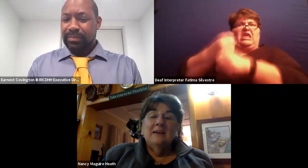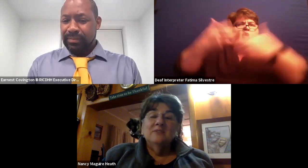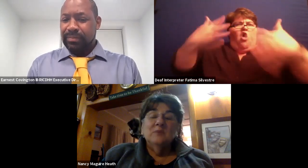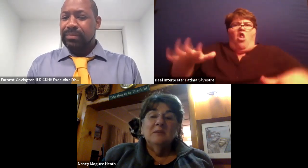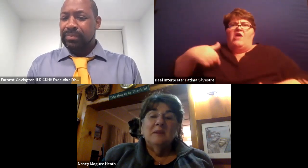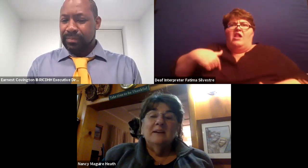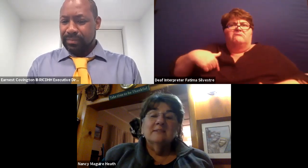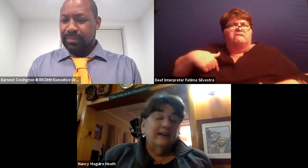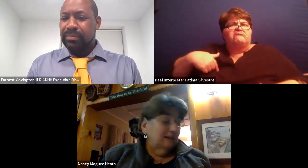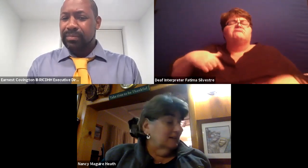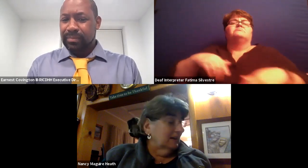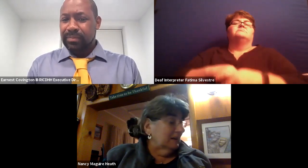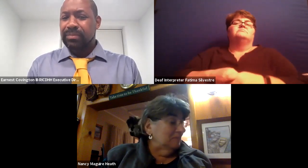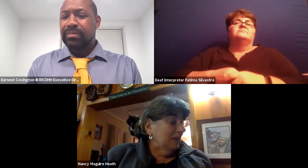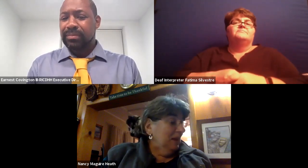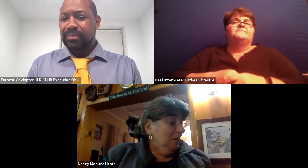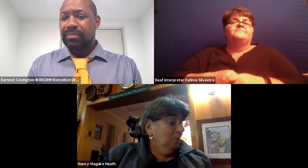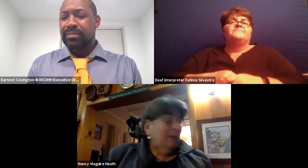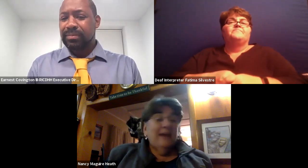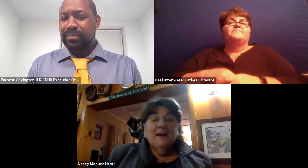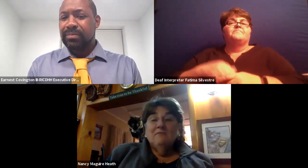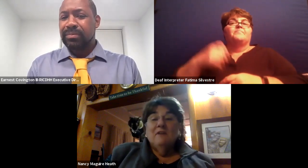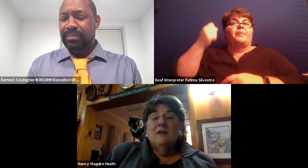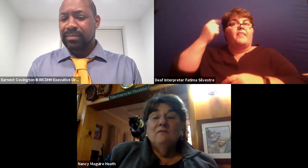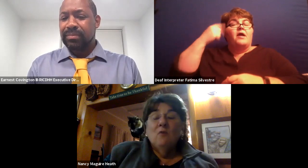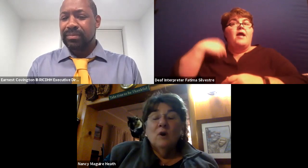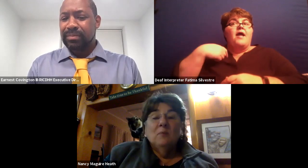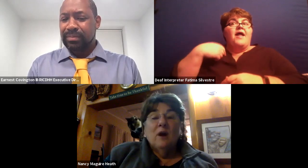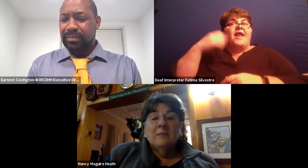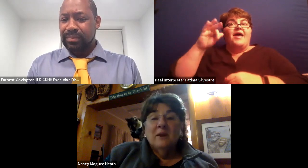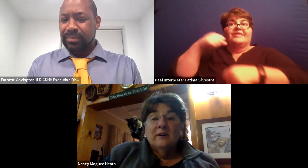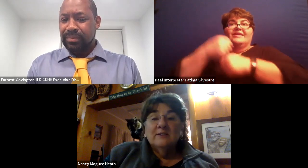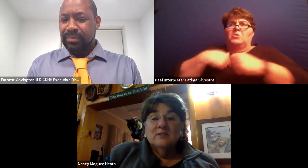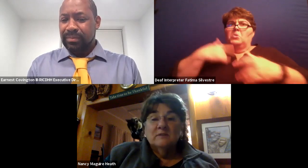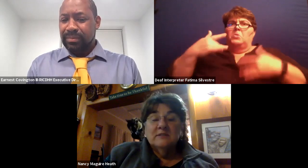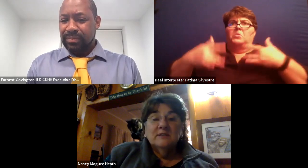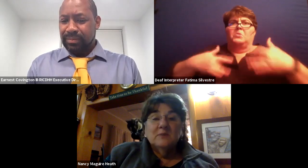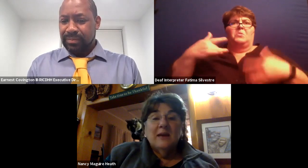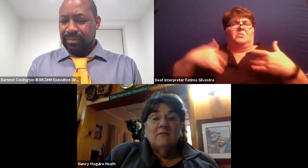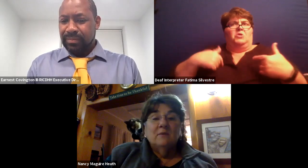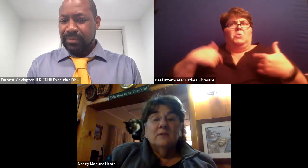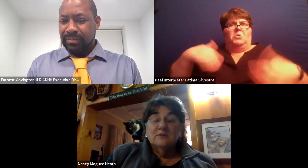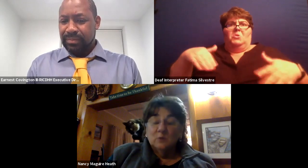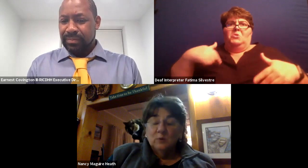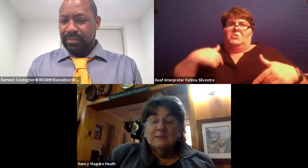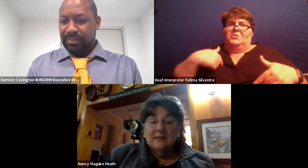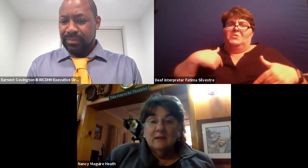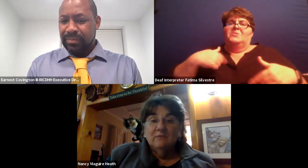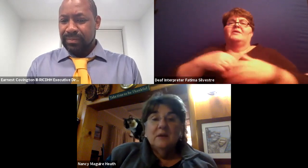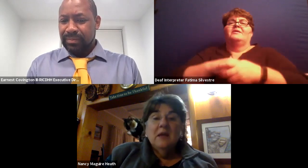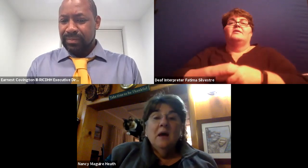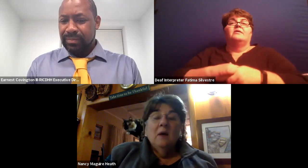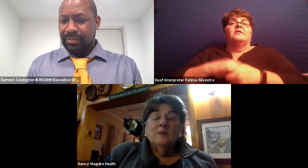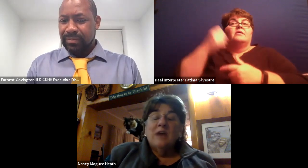and it's really been an exciting time. We have 4 primary services. We have the school